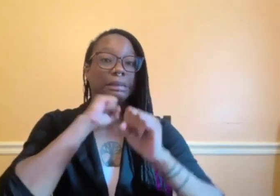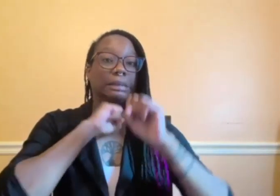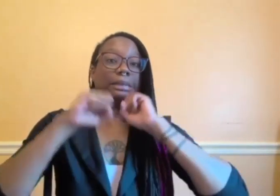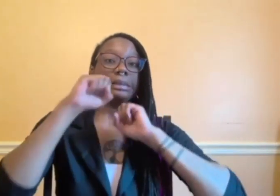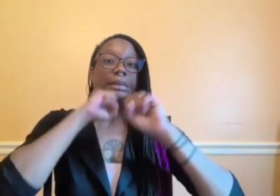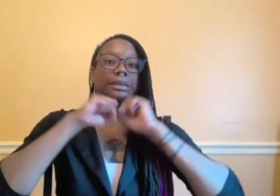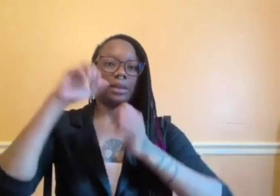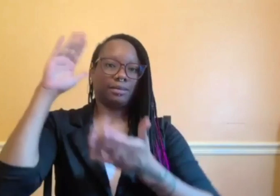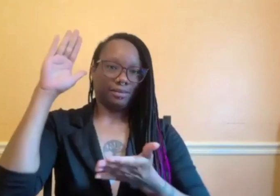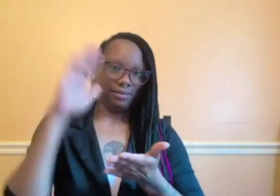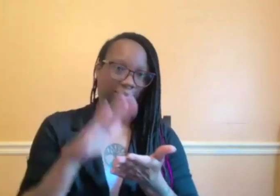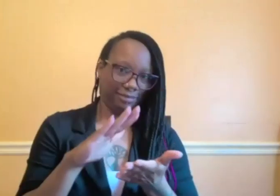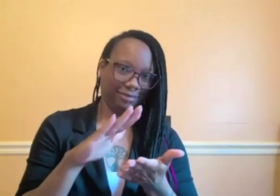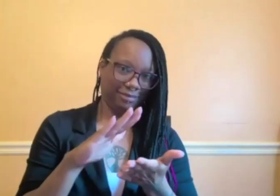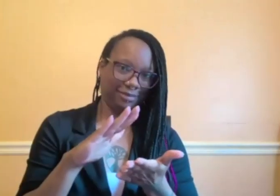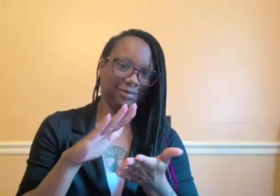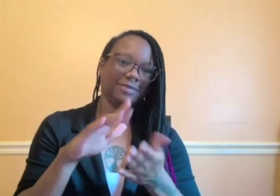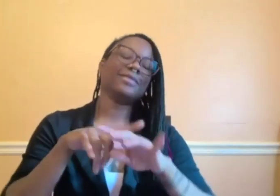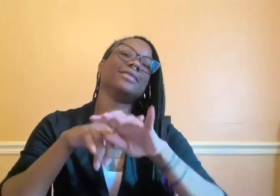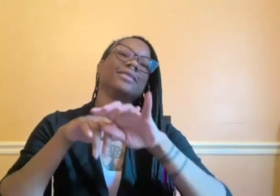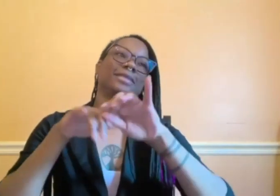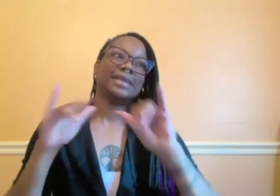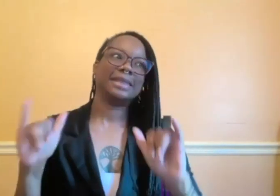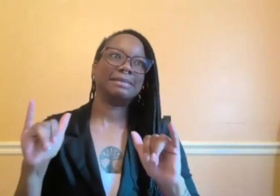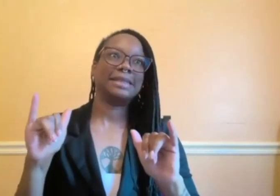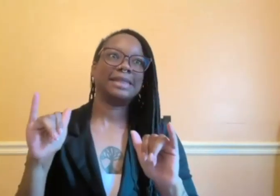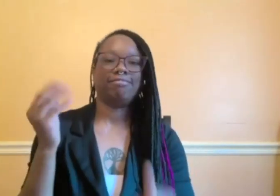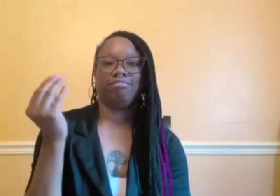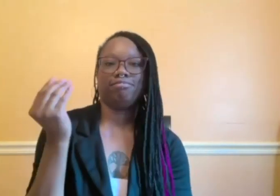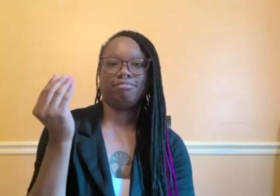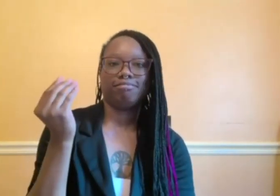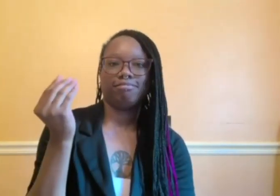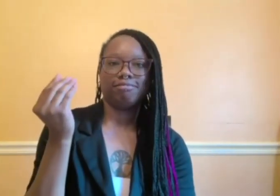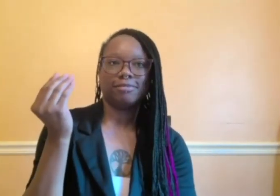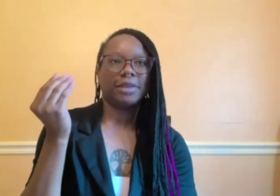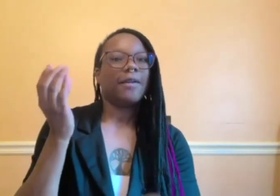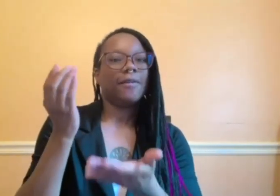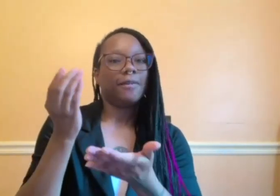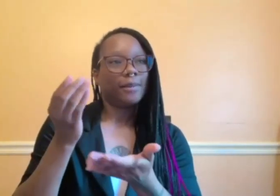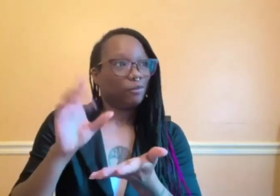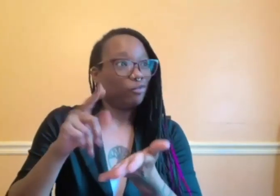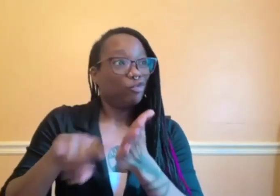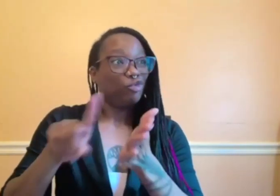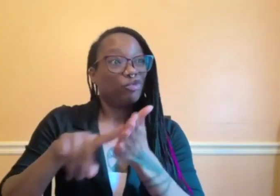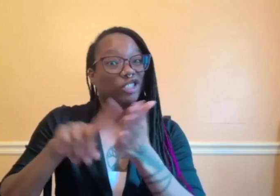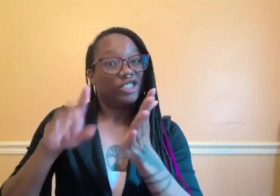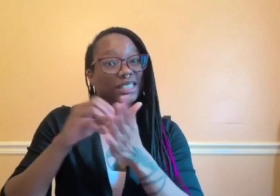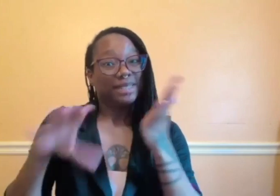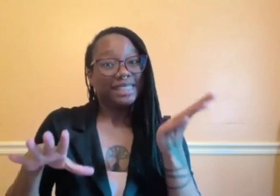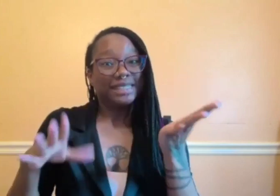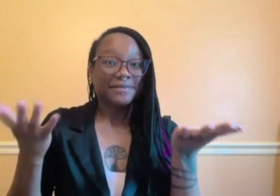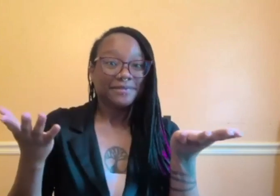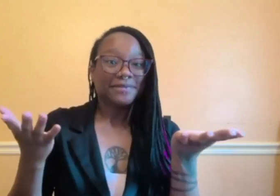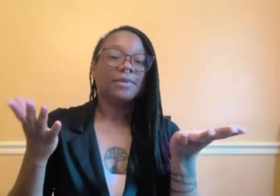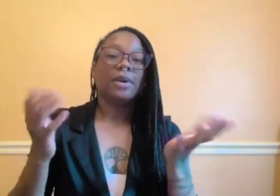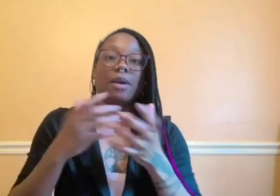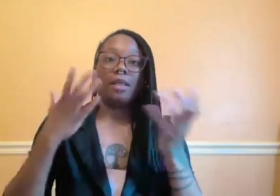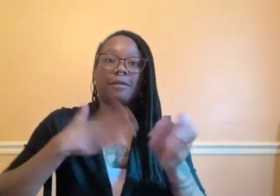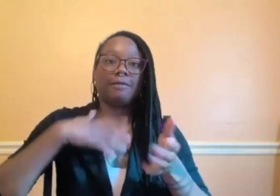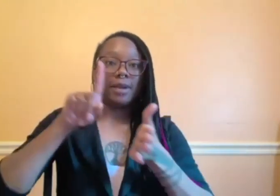This is Dr. Lori speaking. I've had less frustrations and challenges, but thinking about the funding, that's